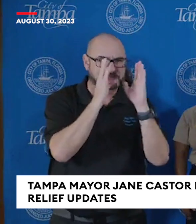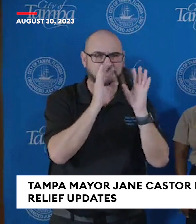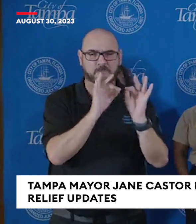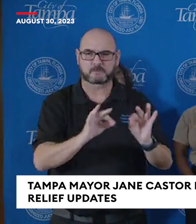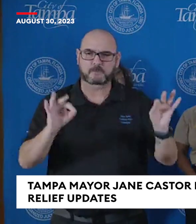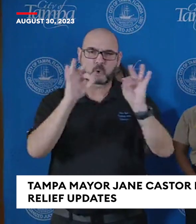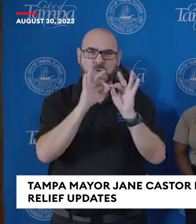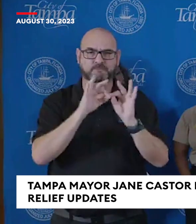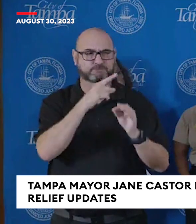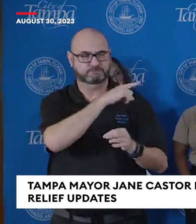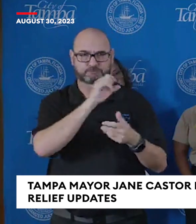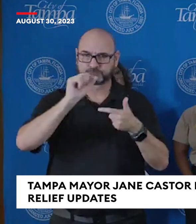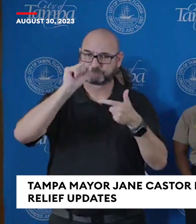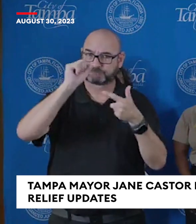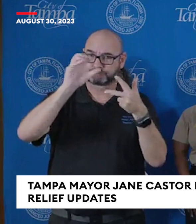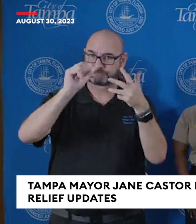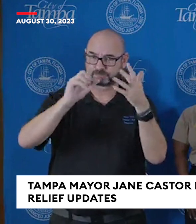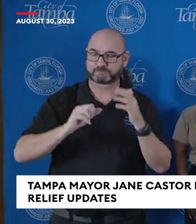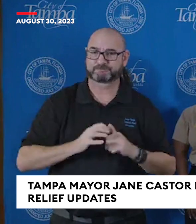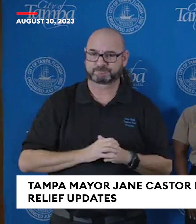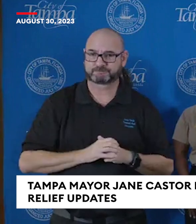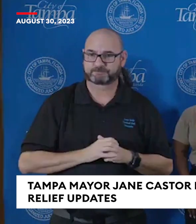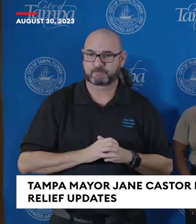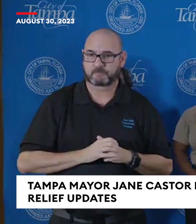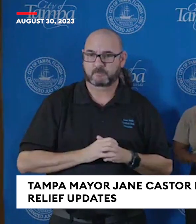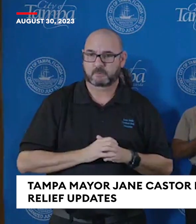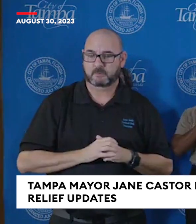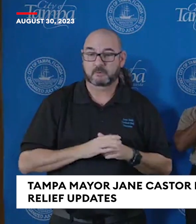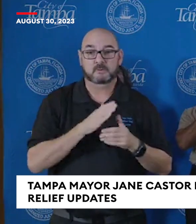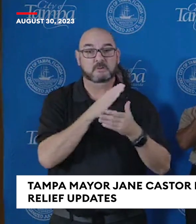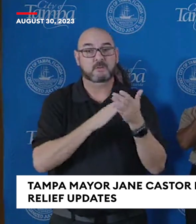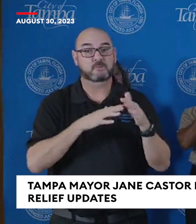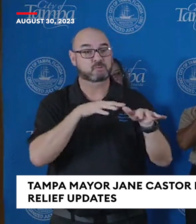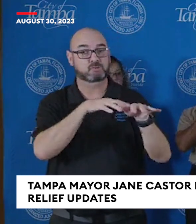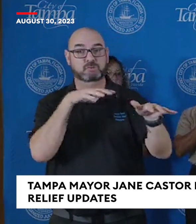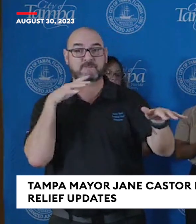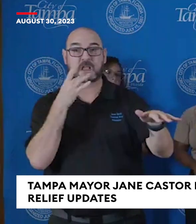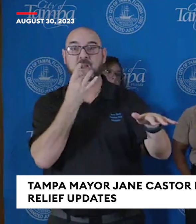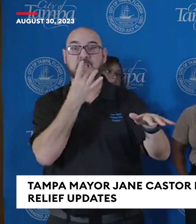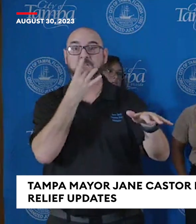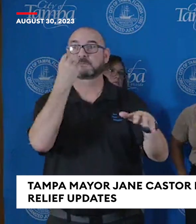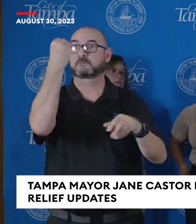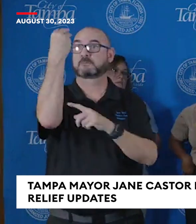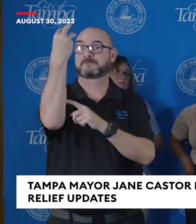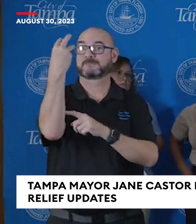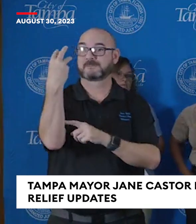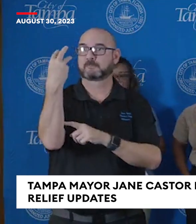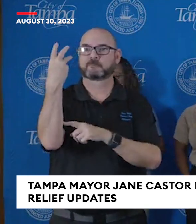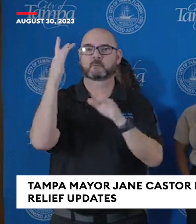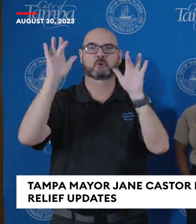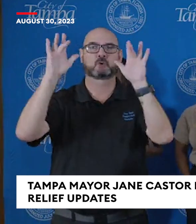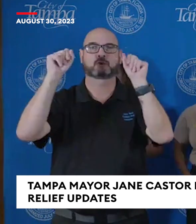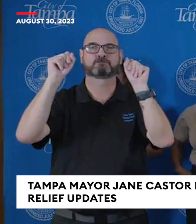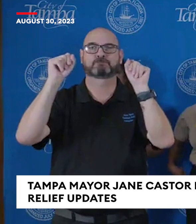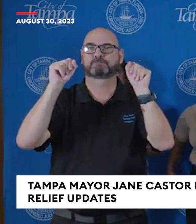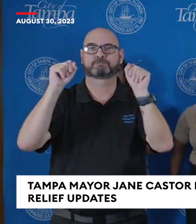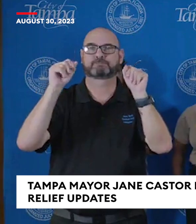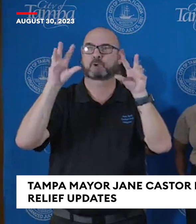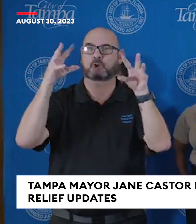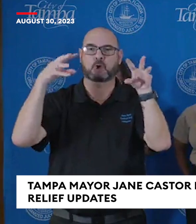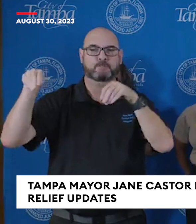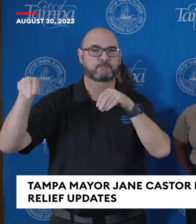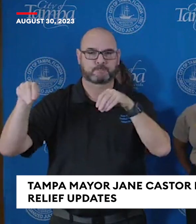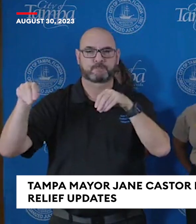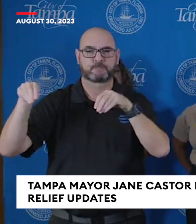have lights and intersections that are down. As those are reported, we have law enforcement responding to those locations